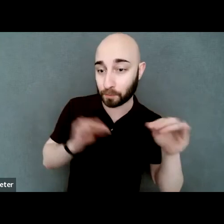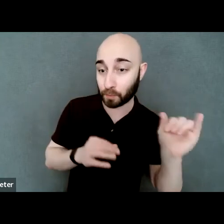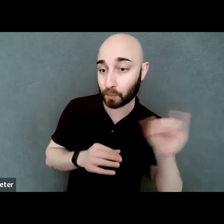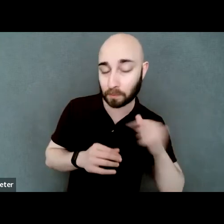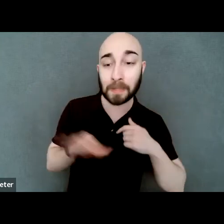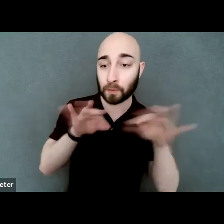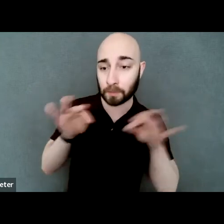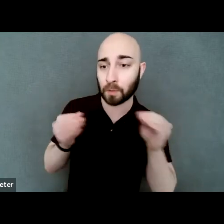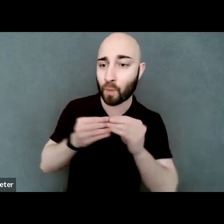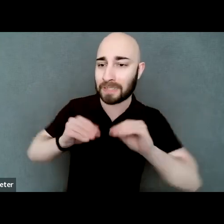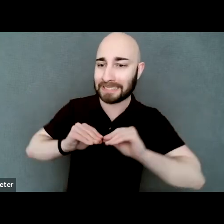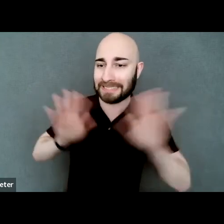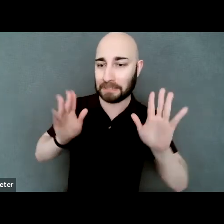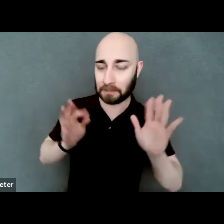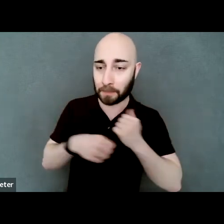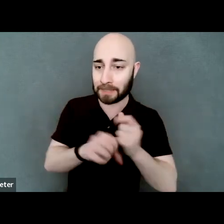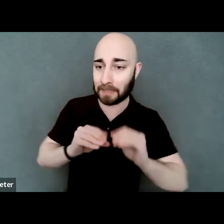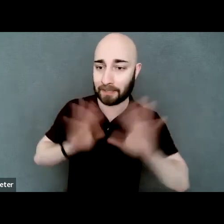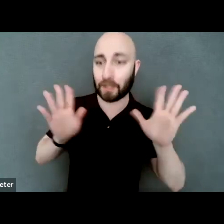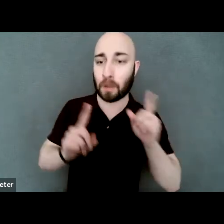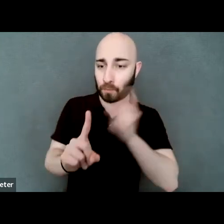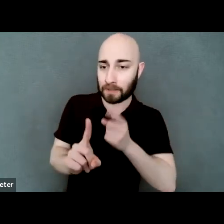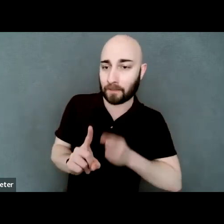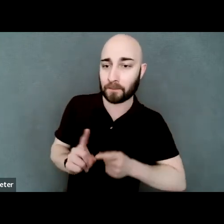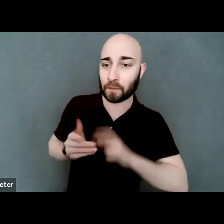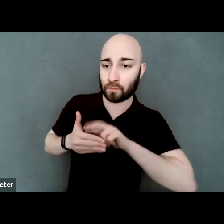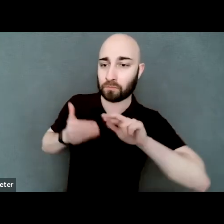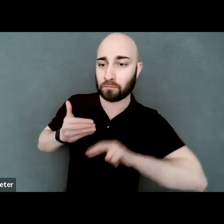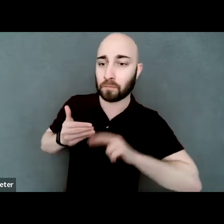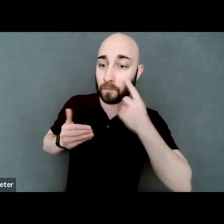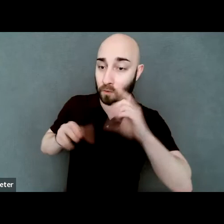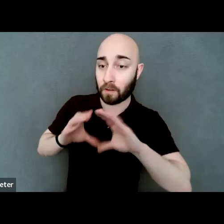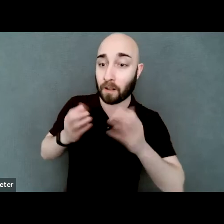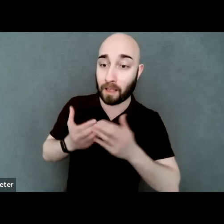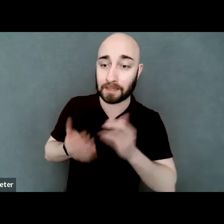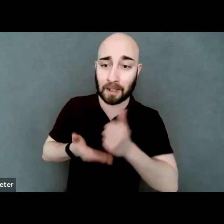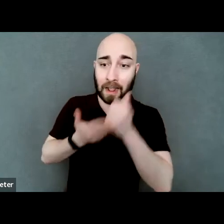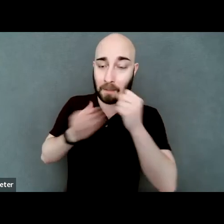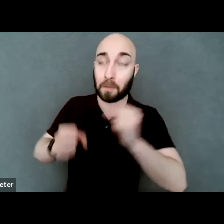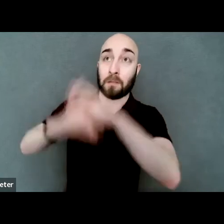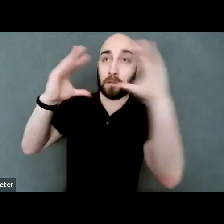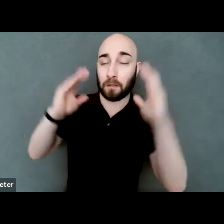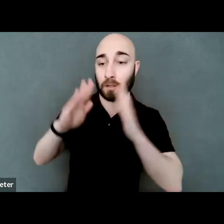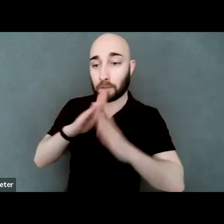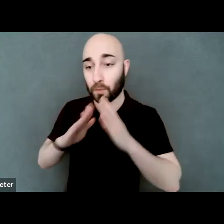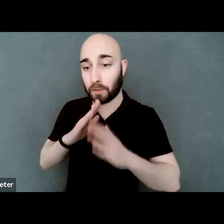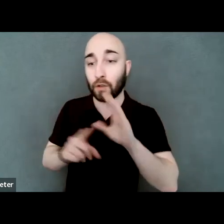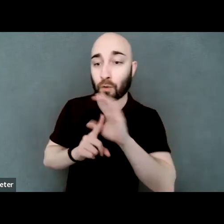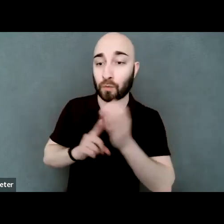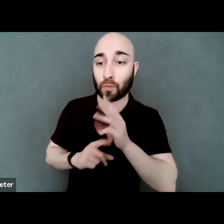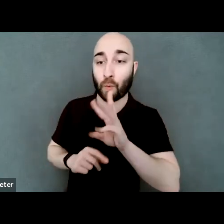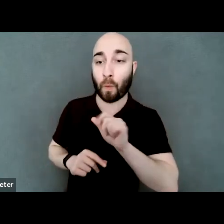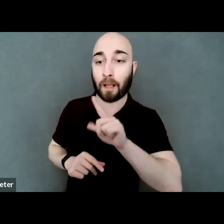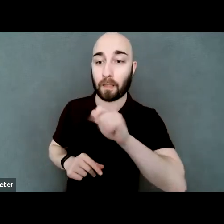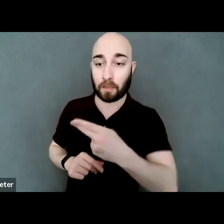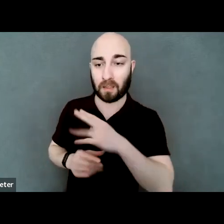more explicit and makes clear the objectives and outcomes for the class, which conceptualizes community cultural wealth as a critical race